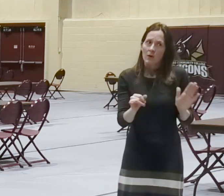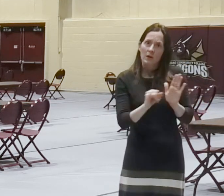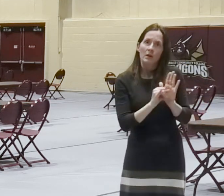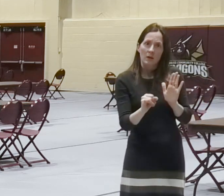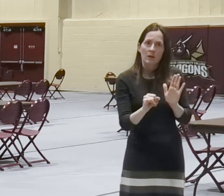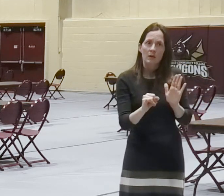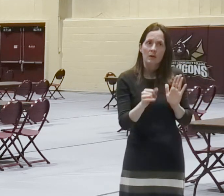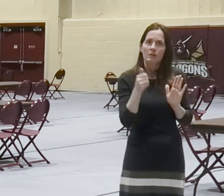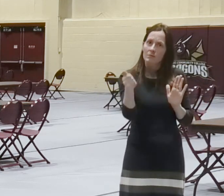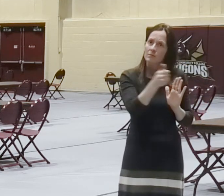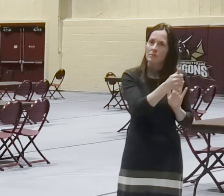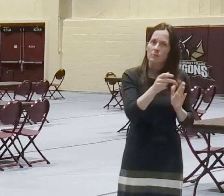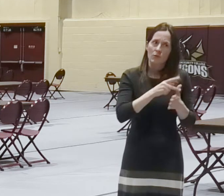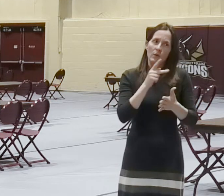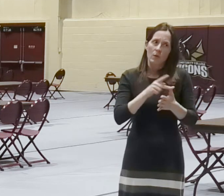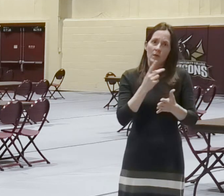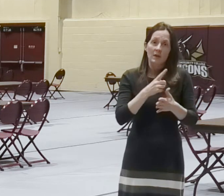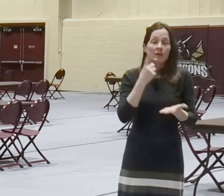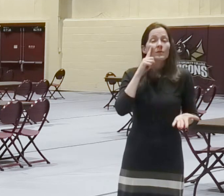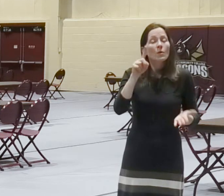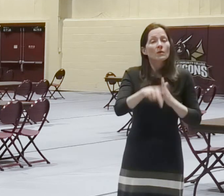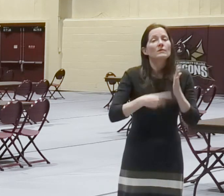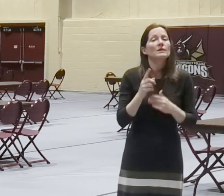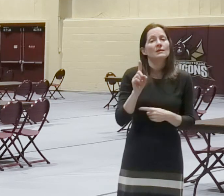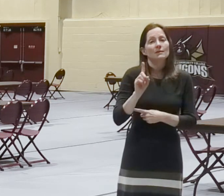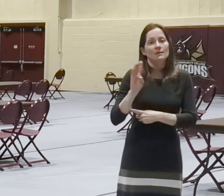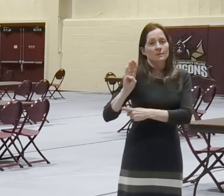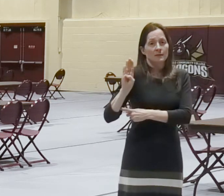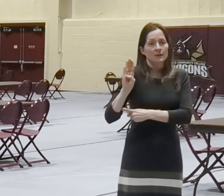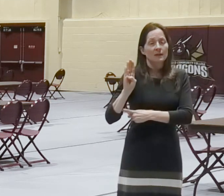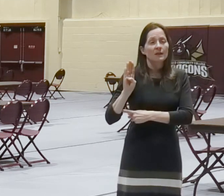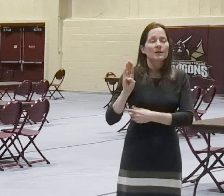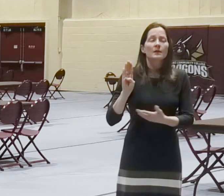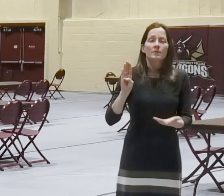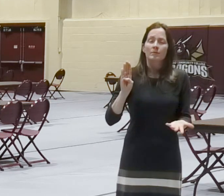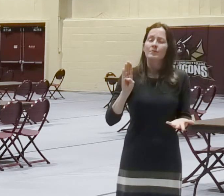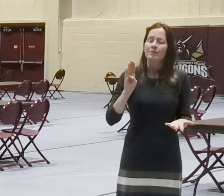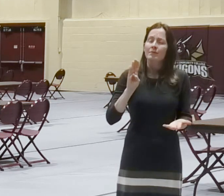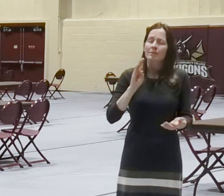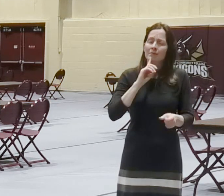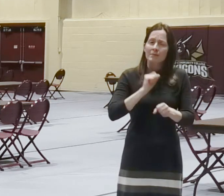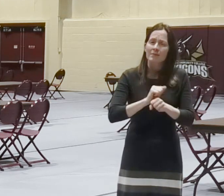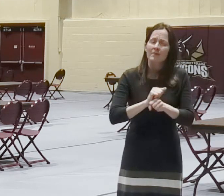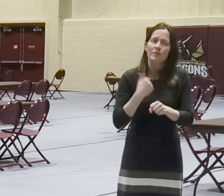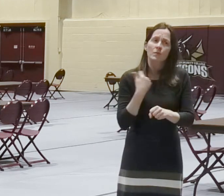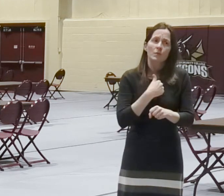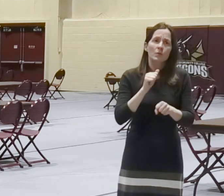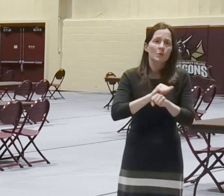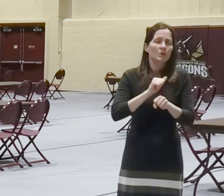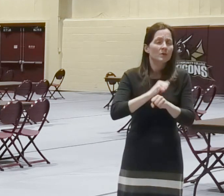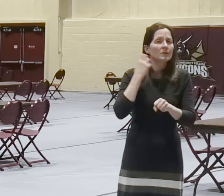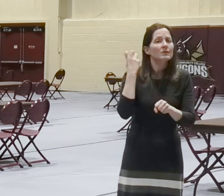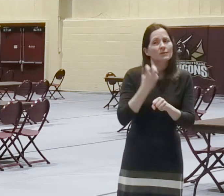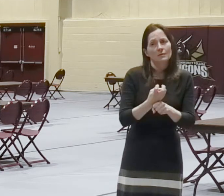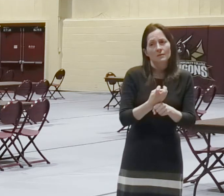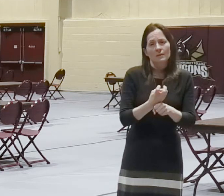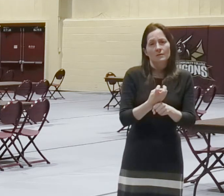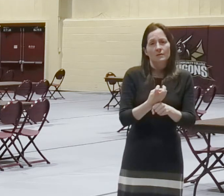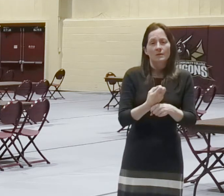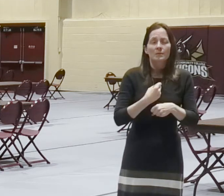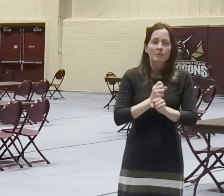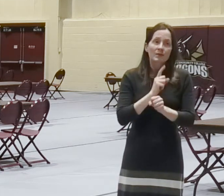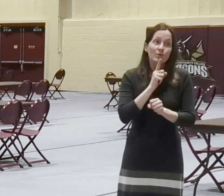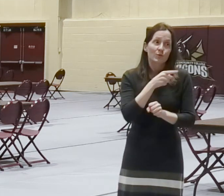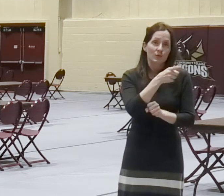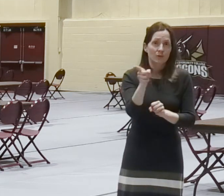1B group that we are working diligently to ensure that you get